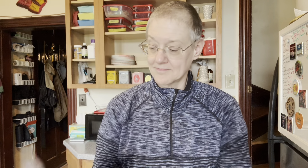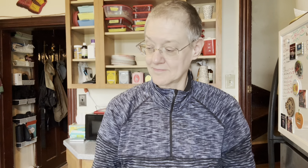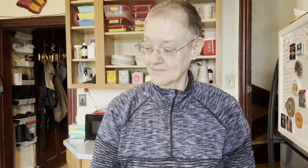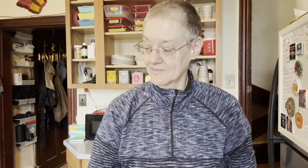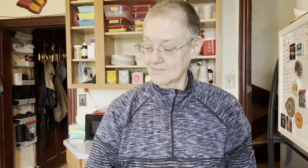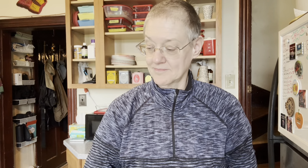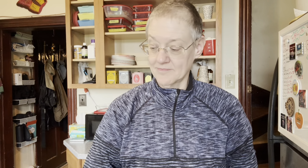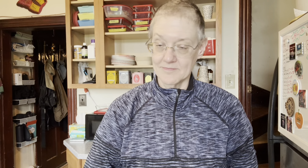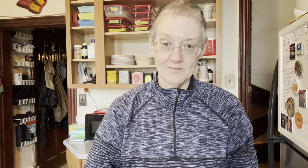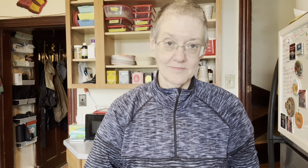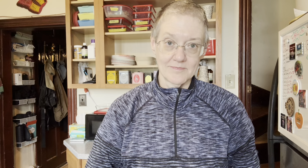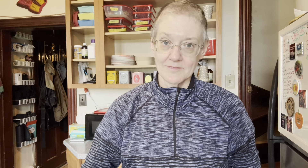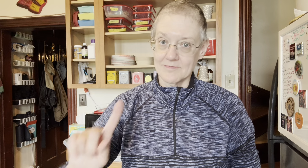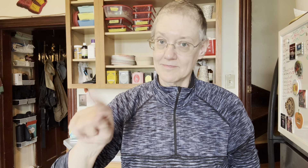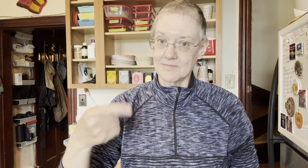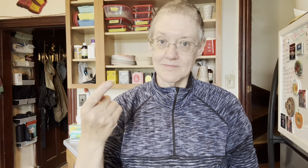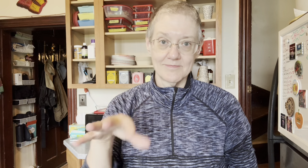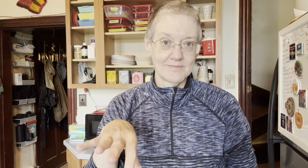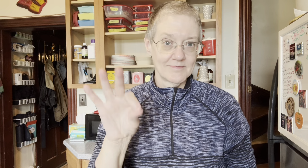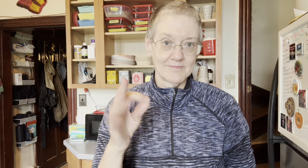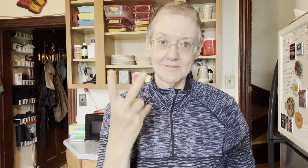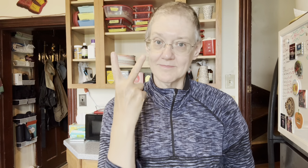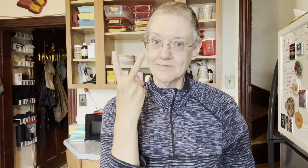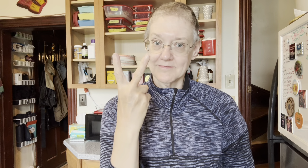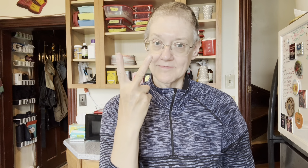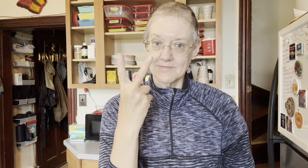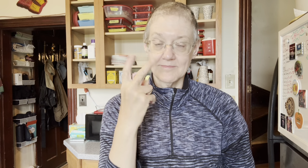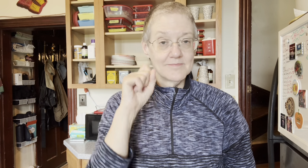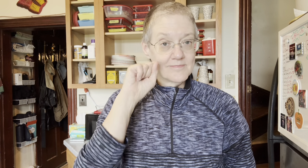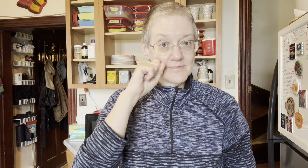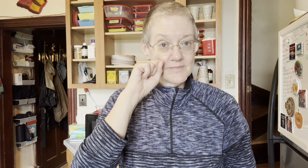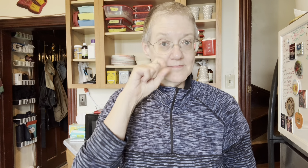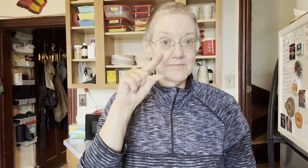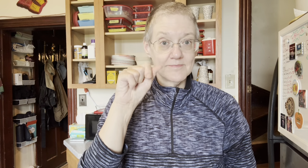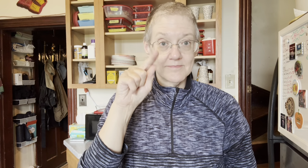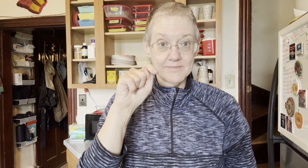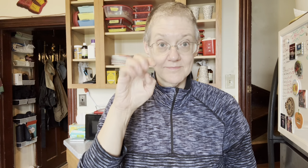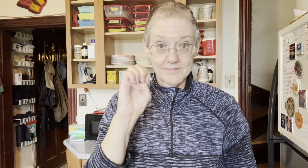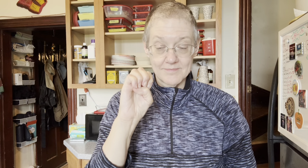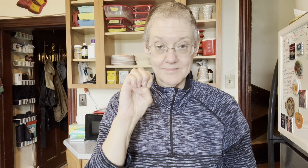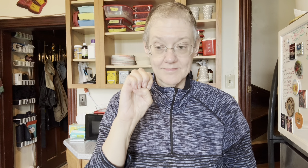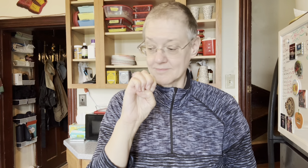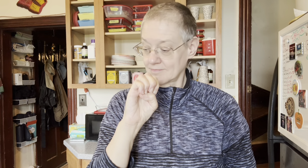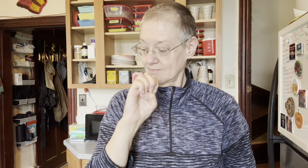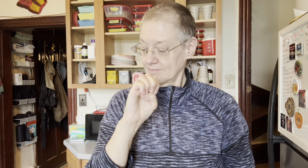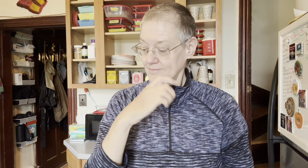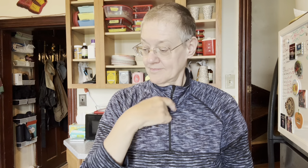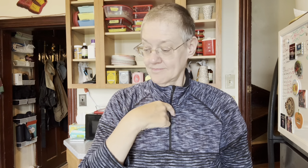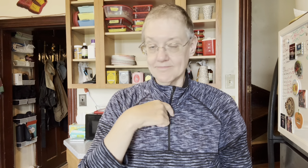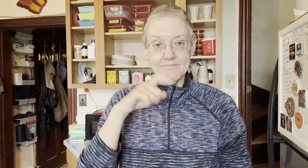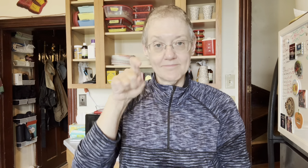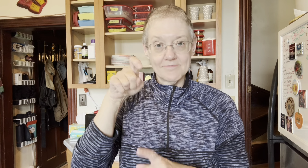I've only found 2. The Applegate and a brand called, the